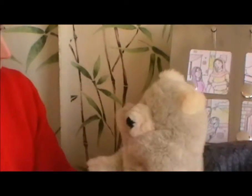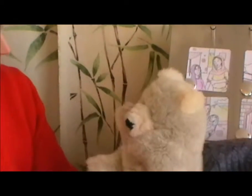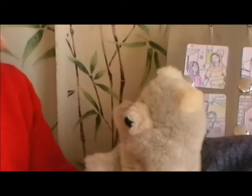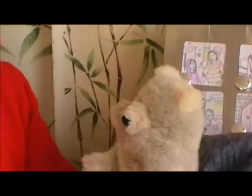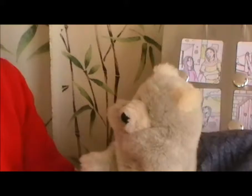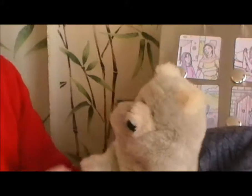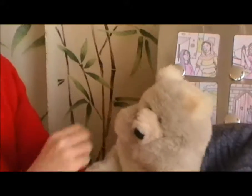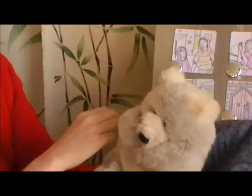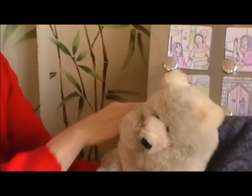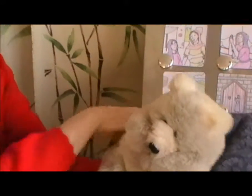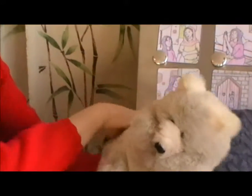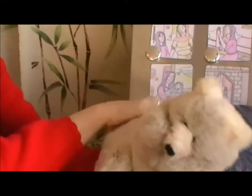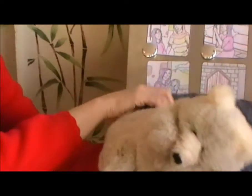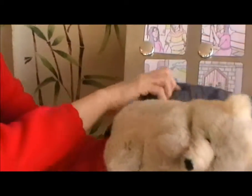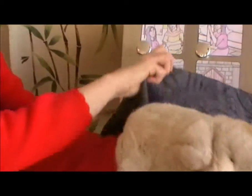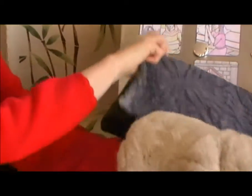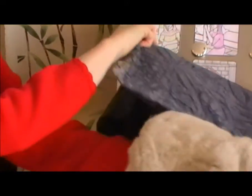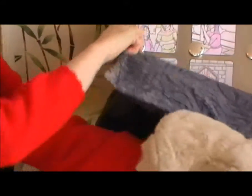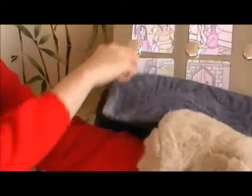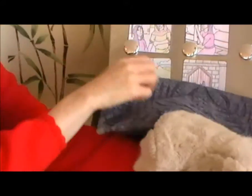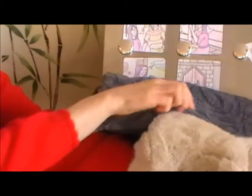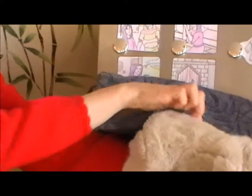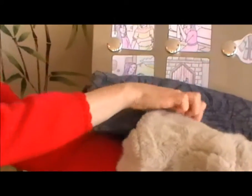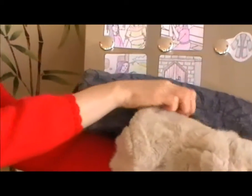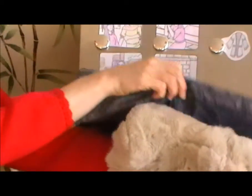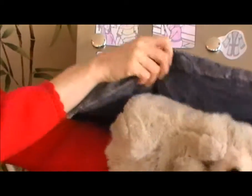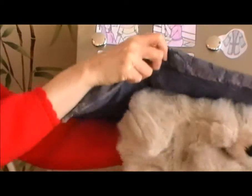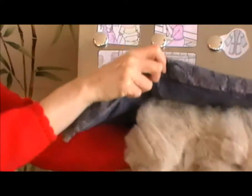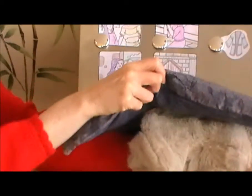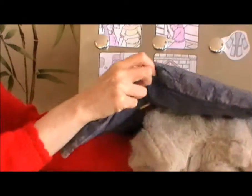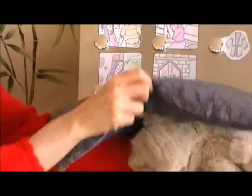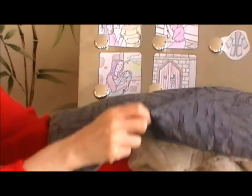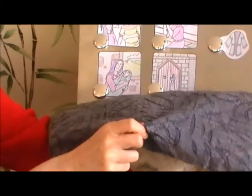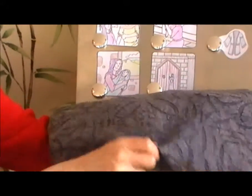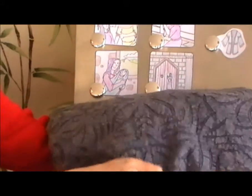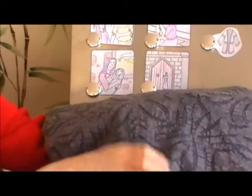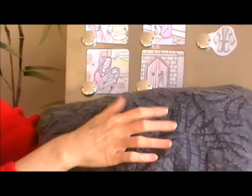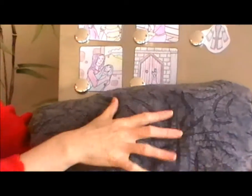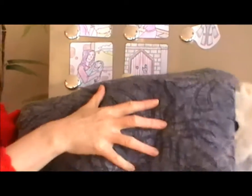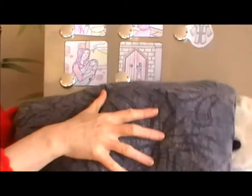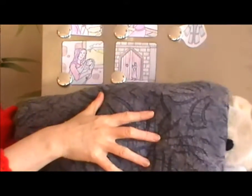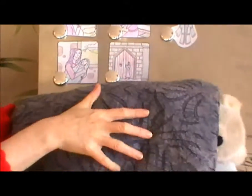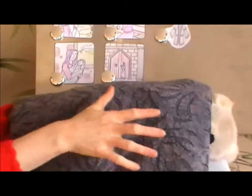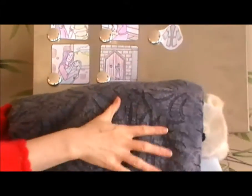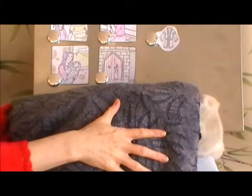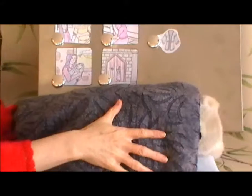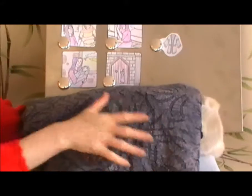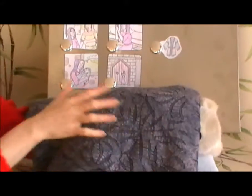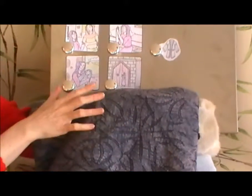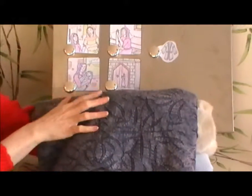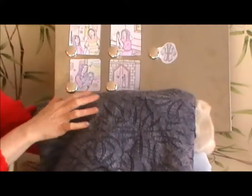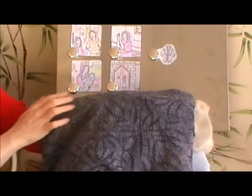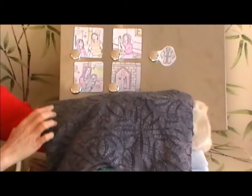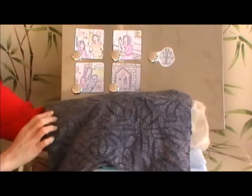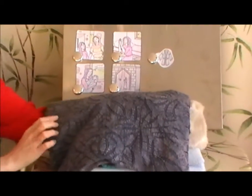Samuel went back to bed. And again he was puzzled. Now, the third